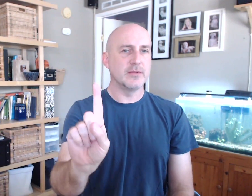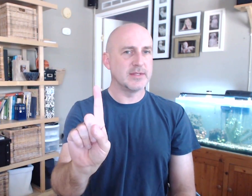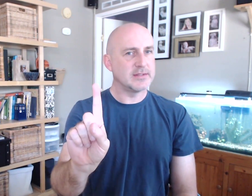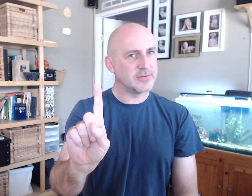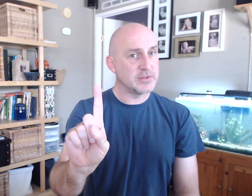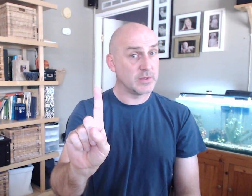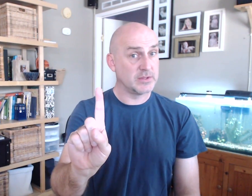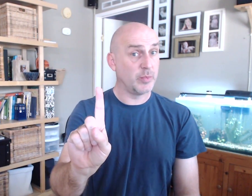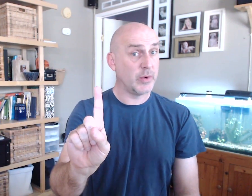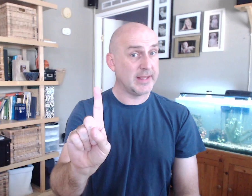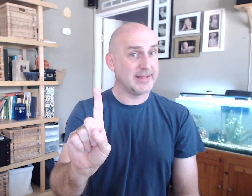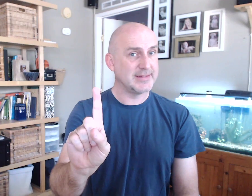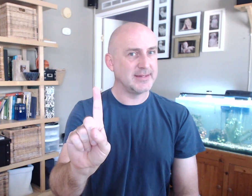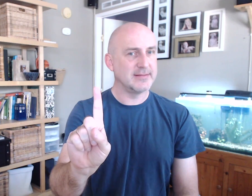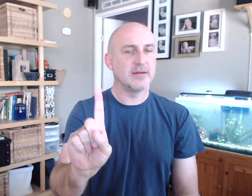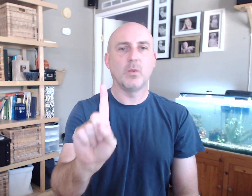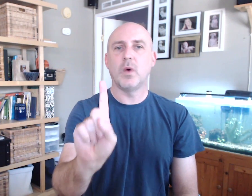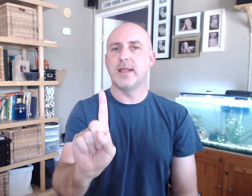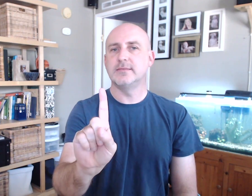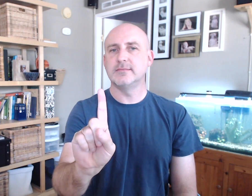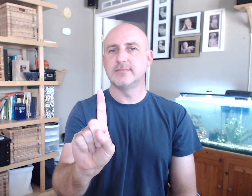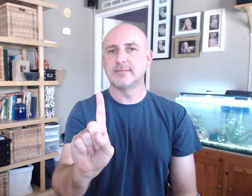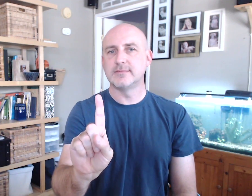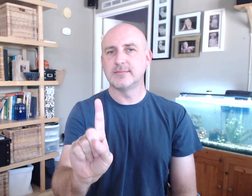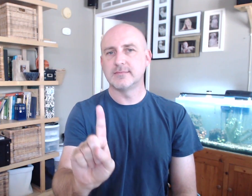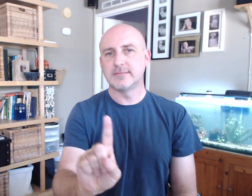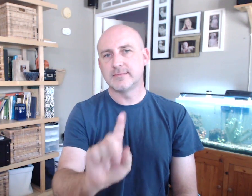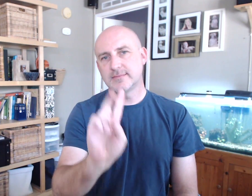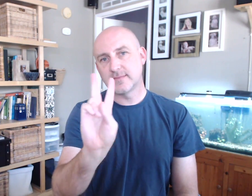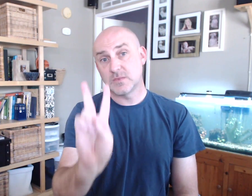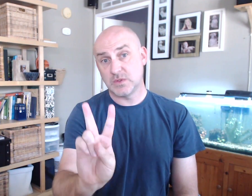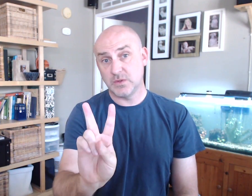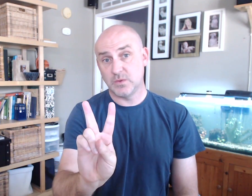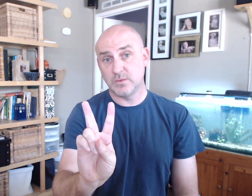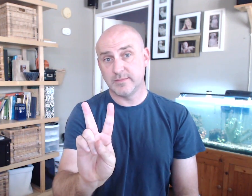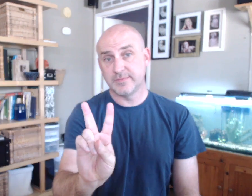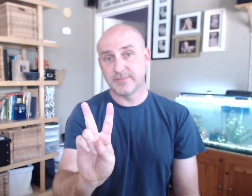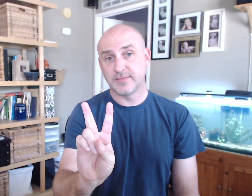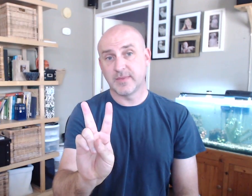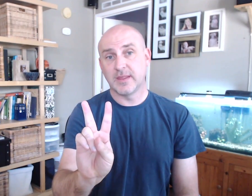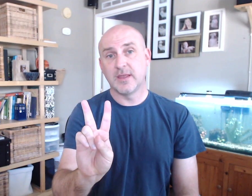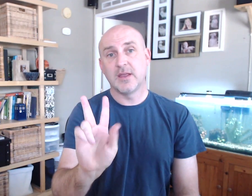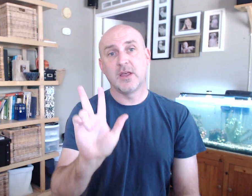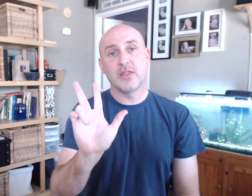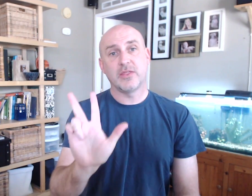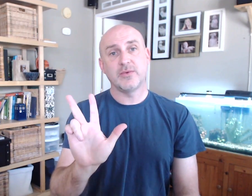These first ones are pretty easy. 1, 2, 3,